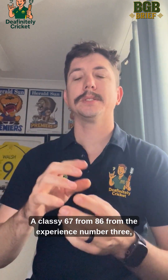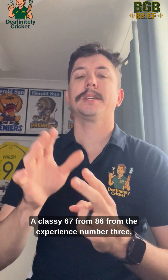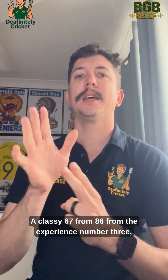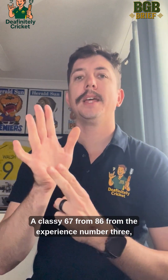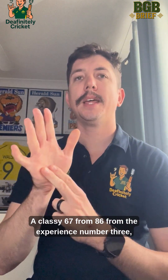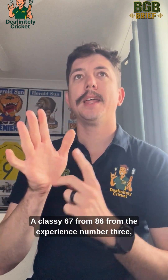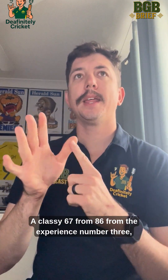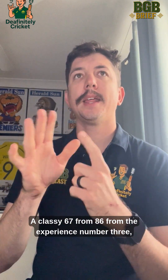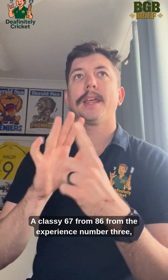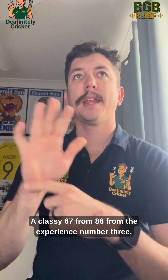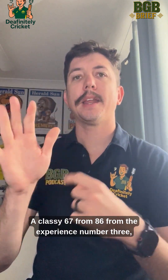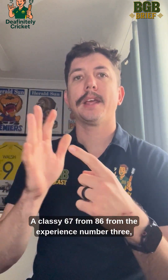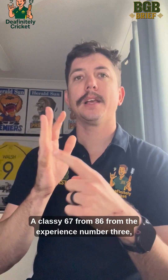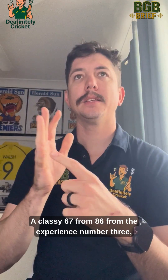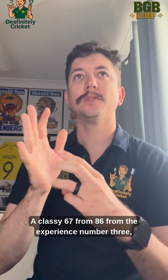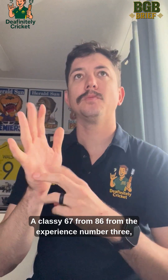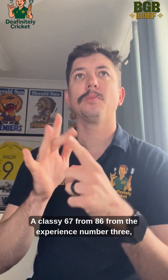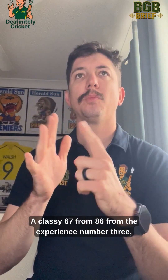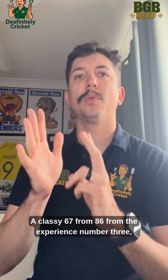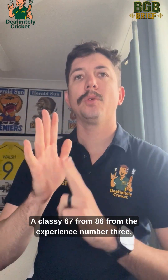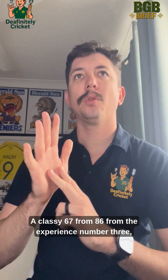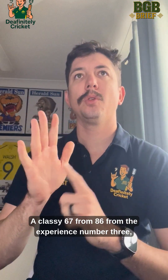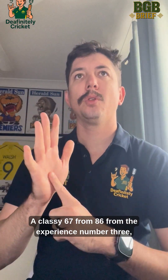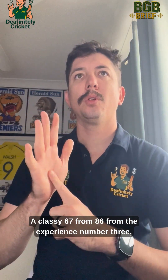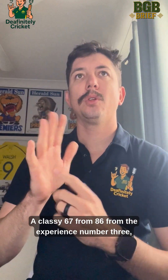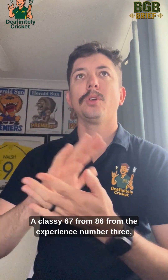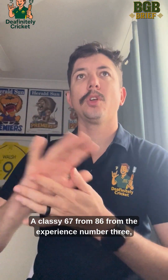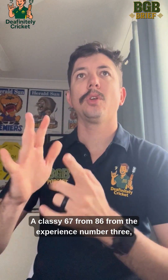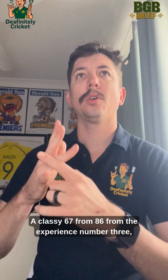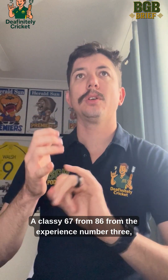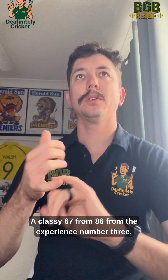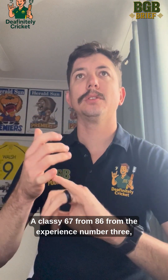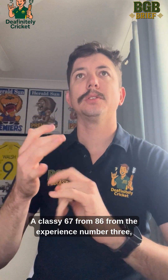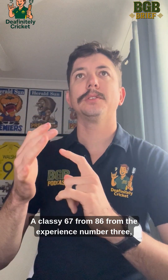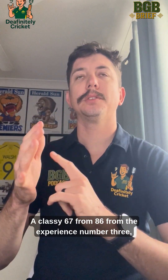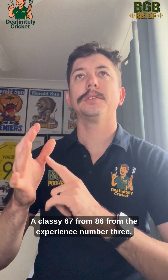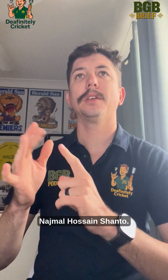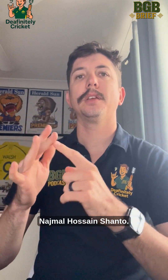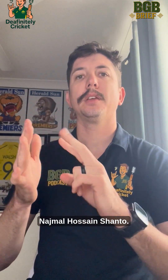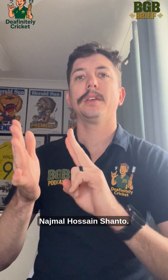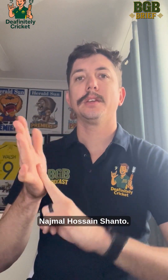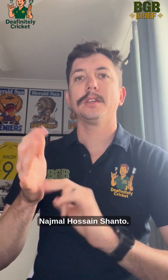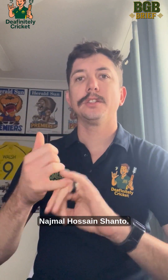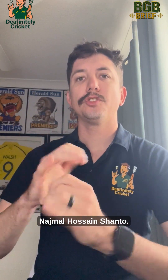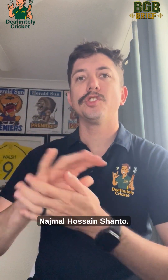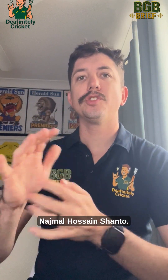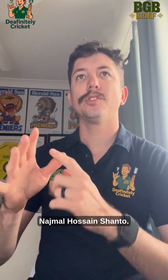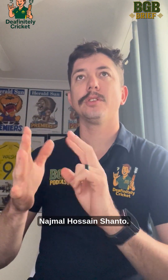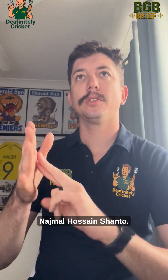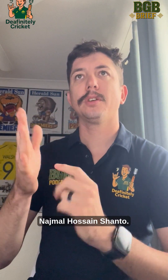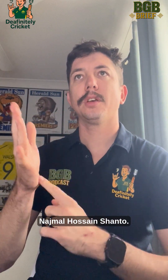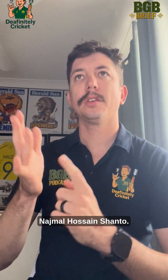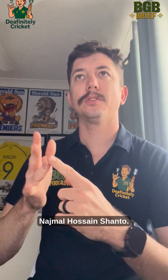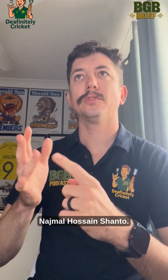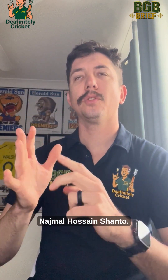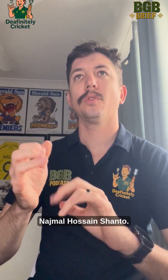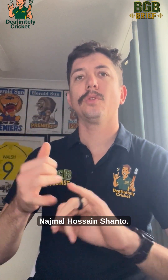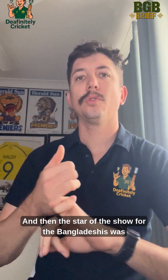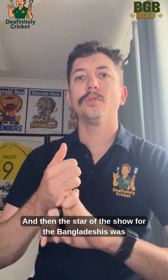a classy 67 from 86 from the experienced number 3, Najmul Hossain Shanto, and